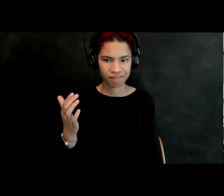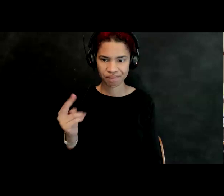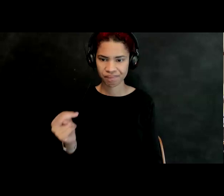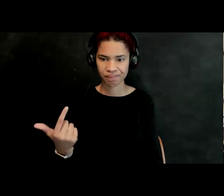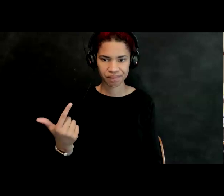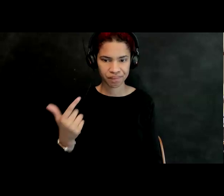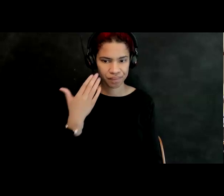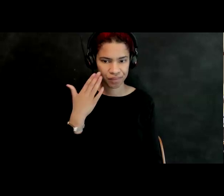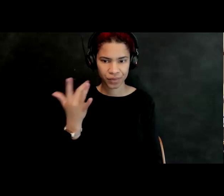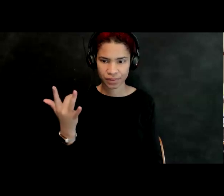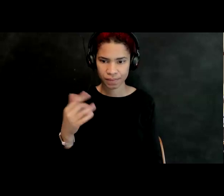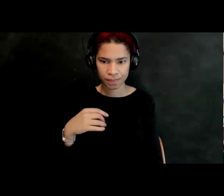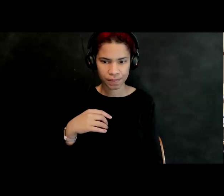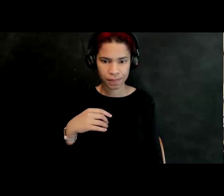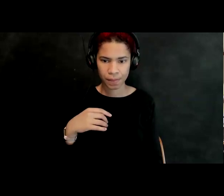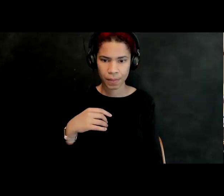I don't know why.